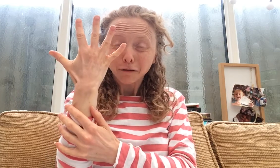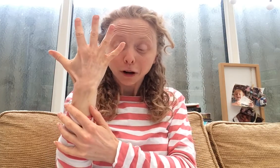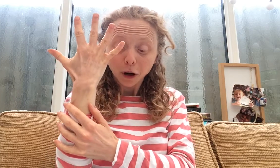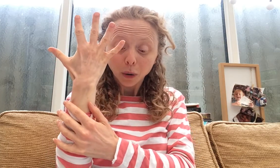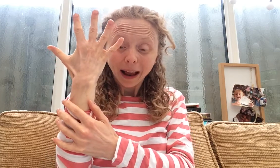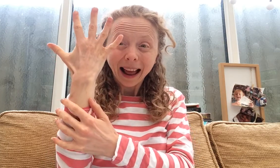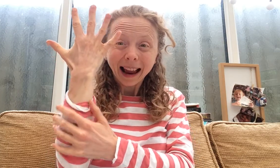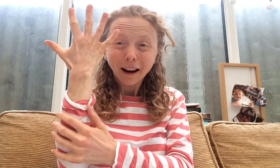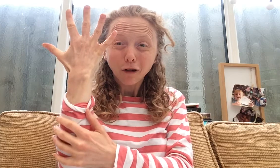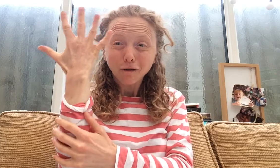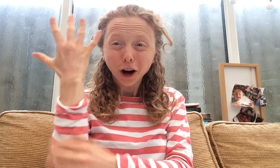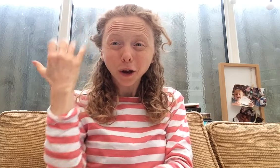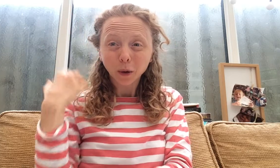grew and grew.